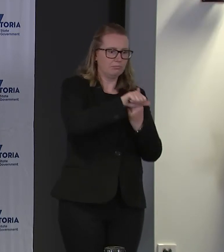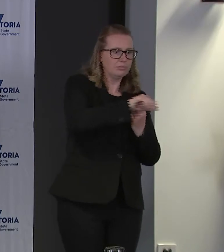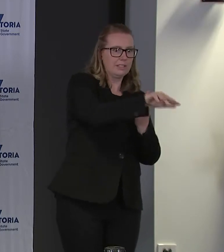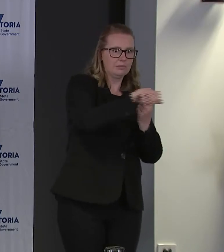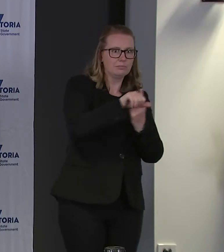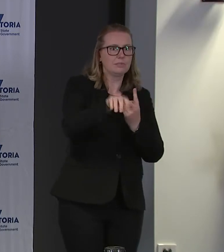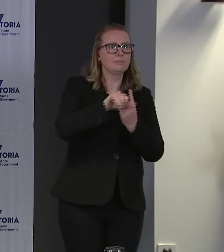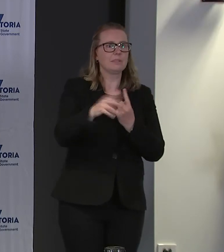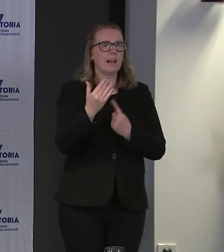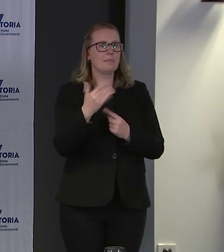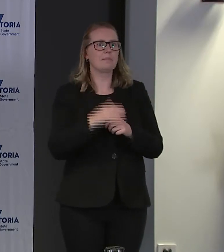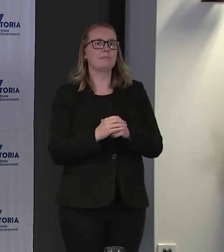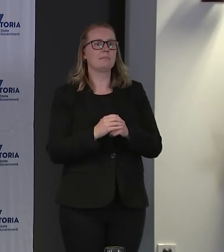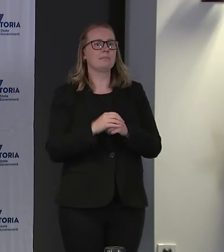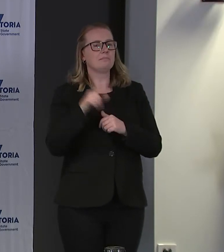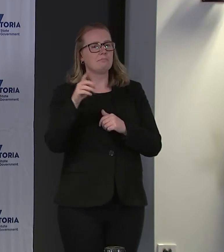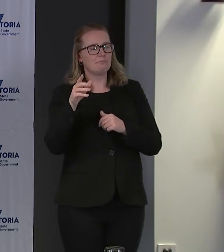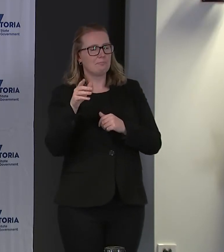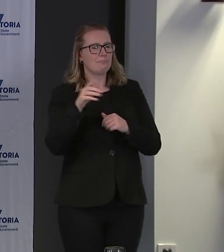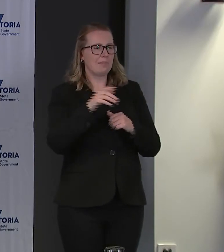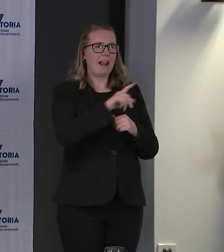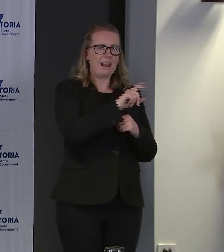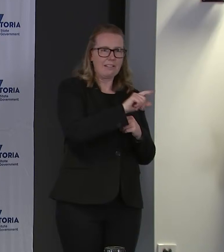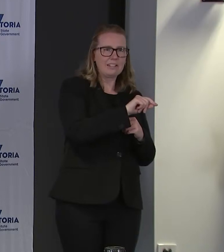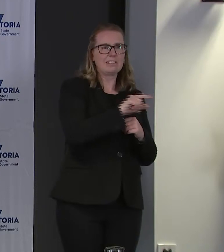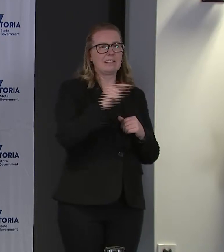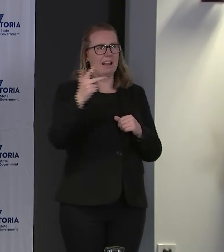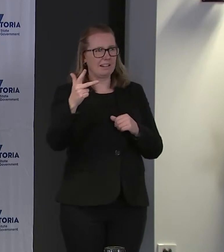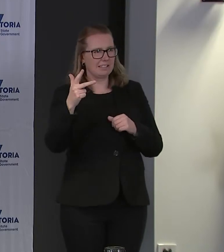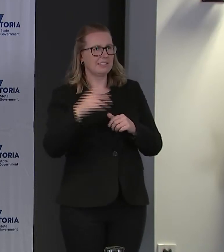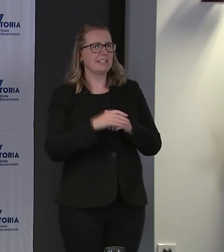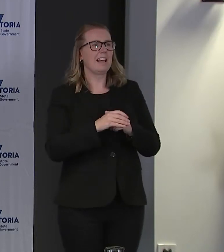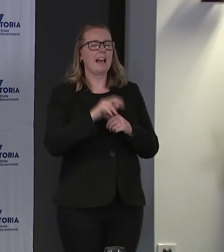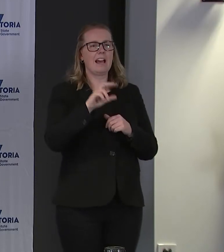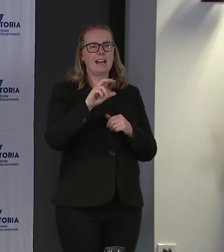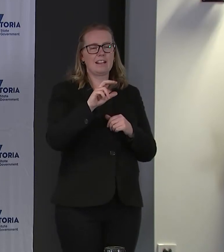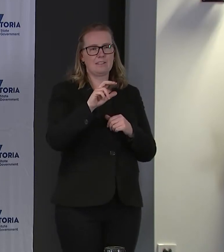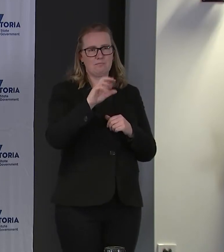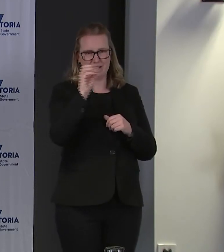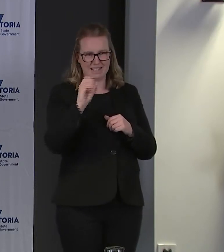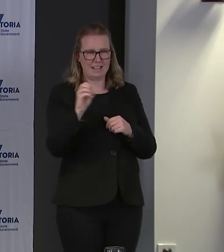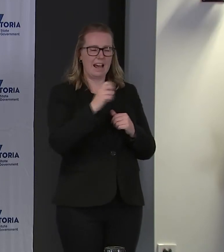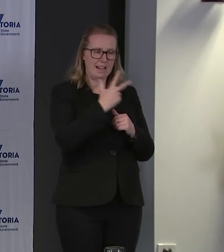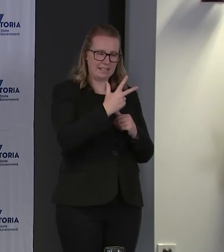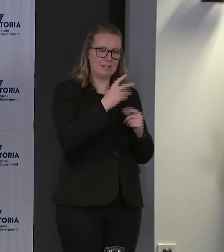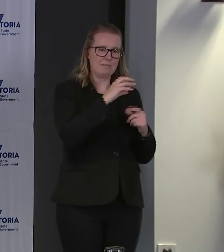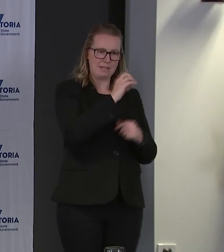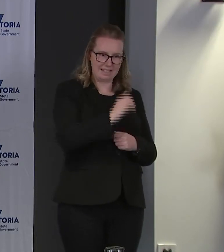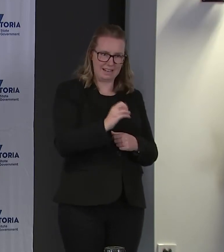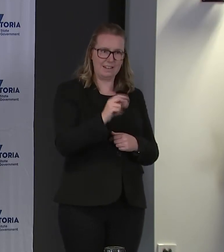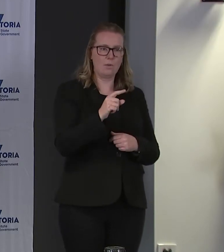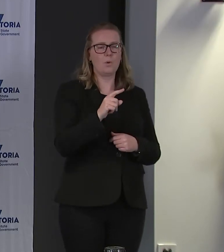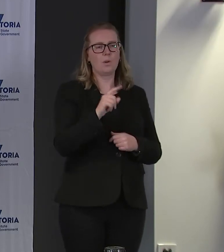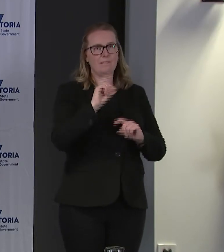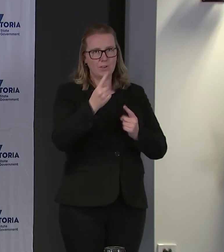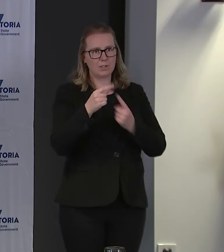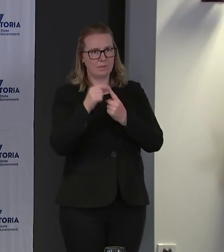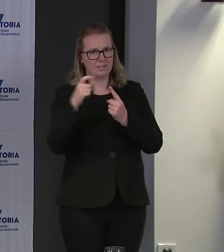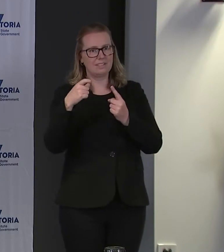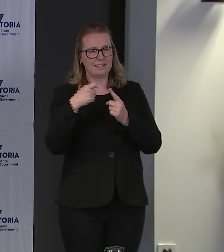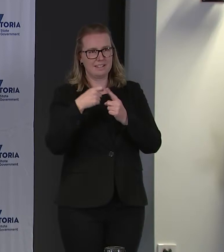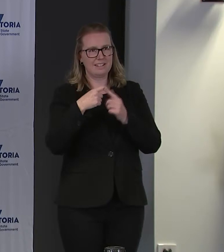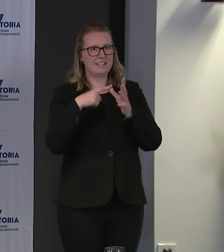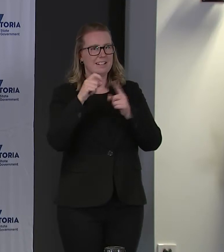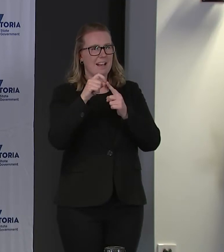Delta, 11% for Kappa, and 12%. 8% for Alpha, the